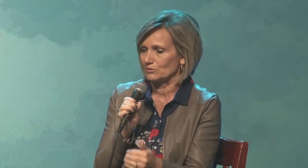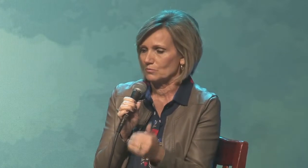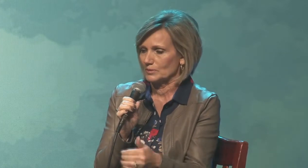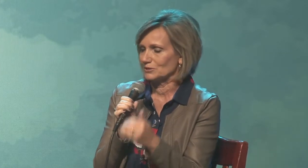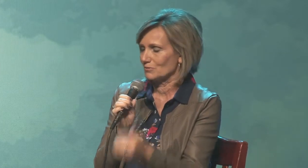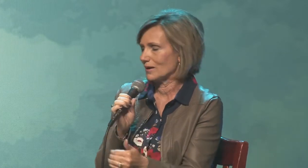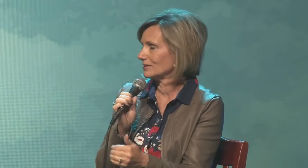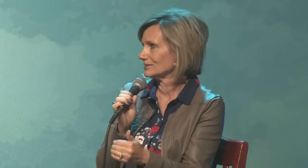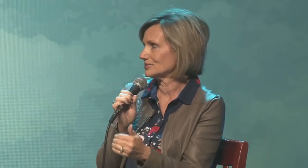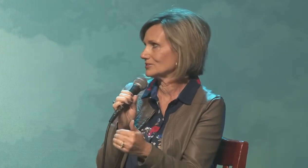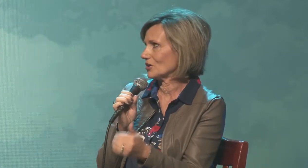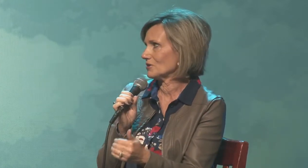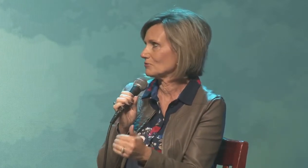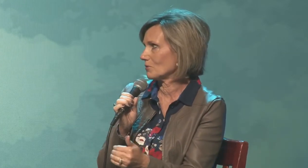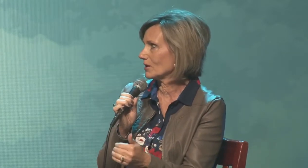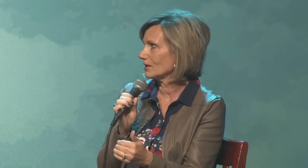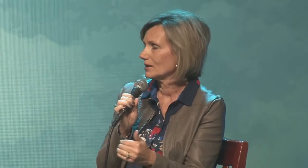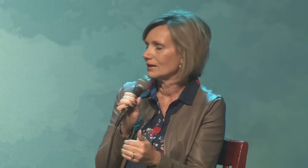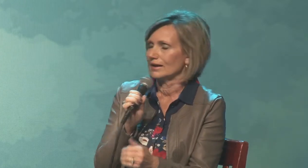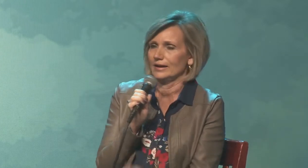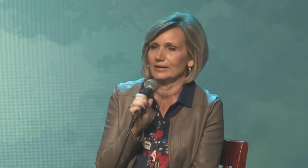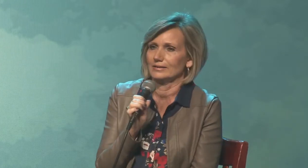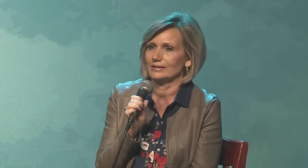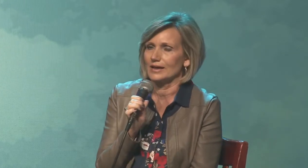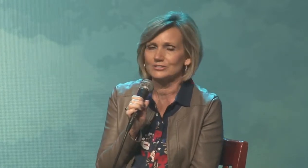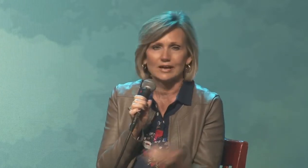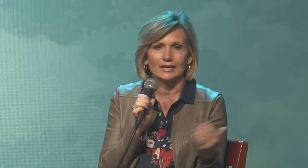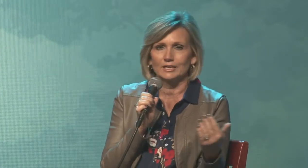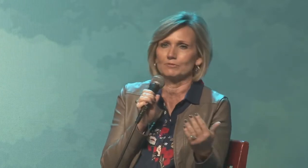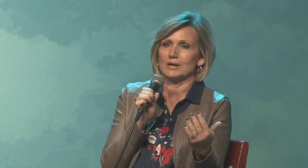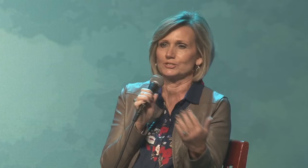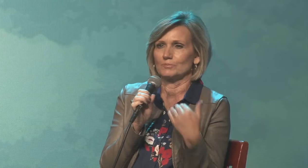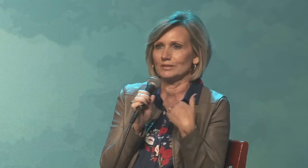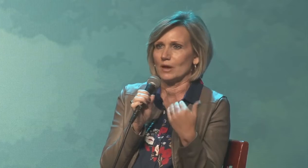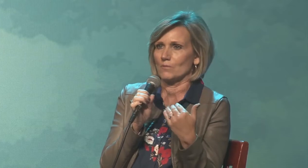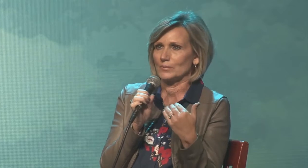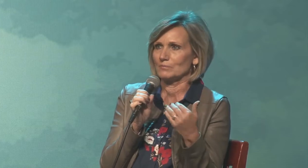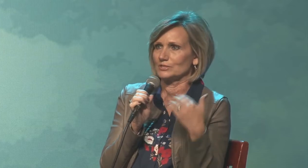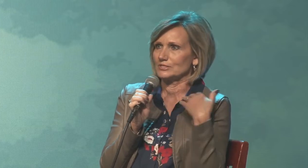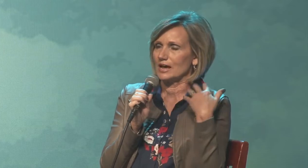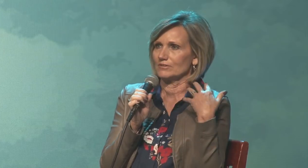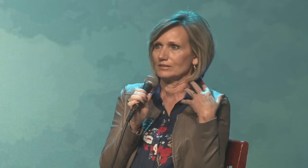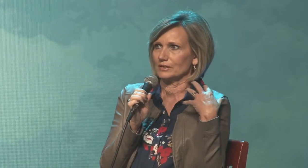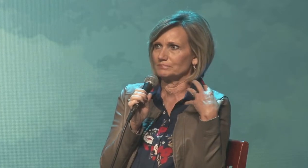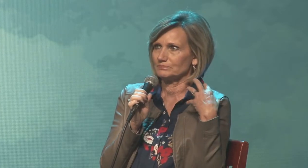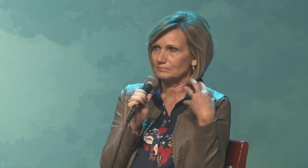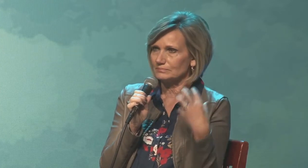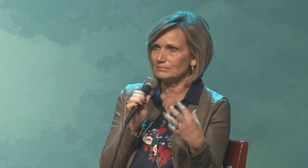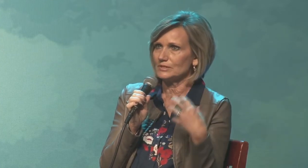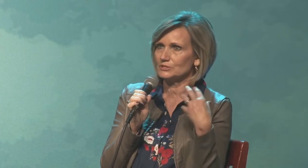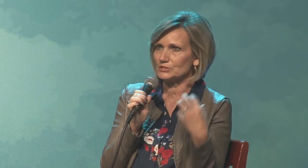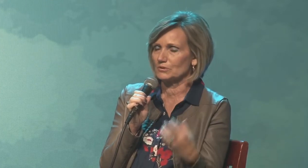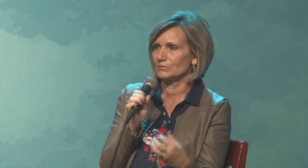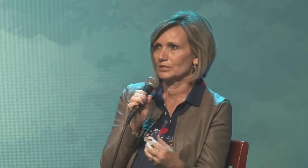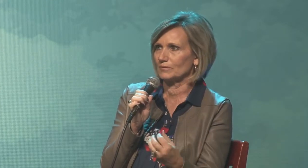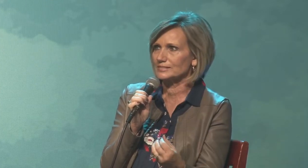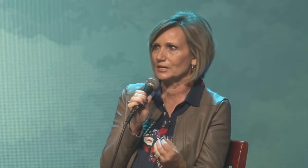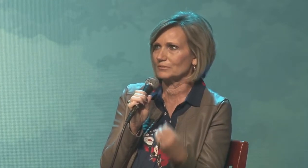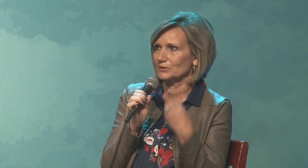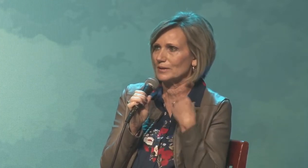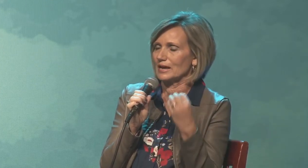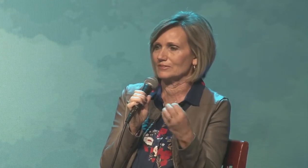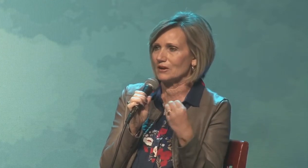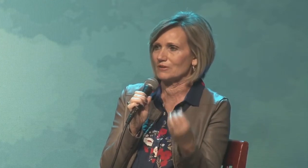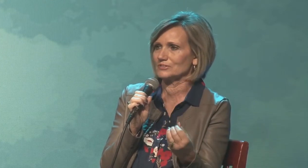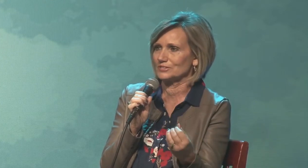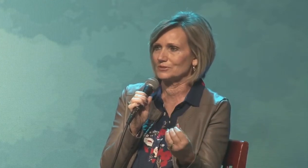talked about the woman at the well in John 4, and I can't even imagine being that woman, but just having the story really resonate